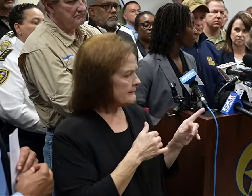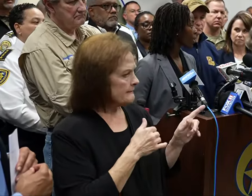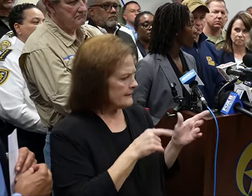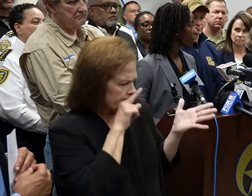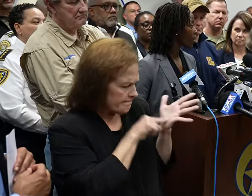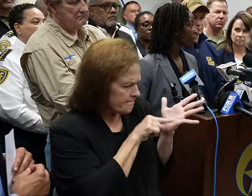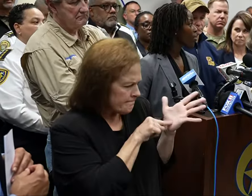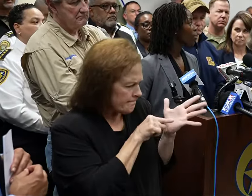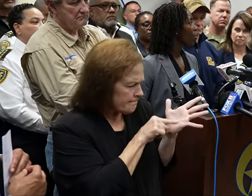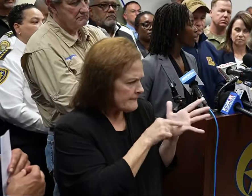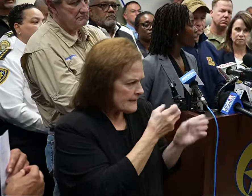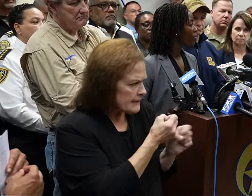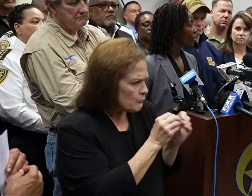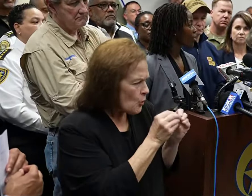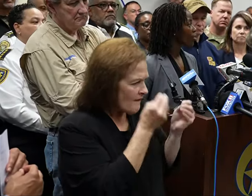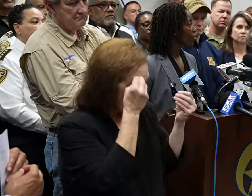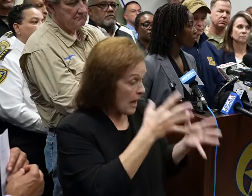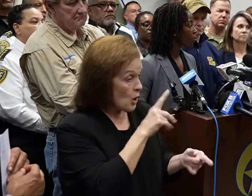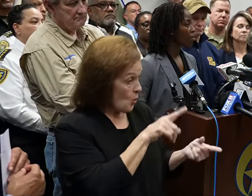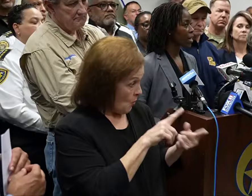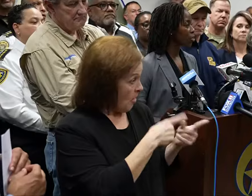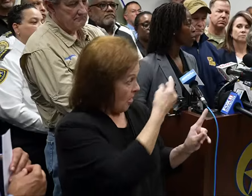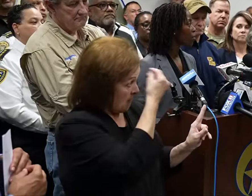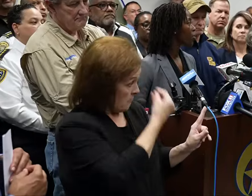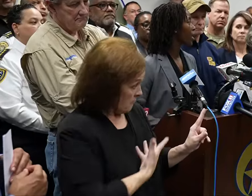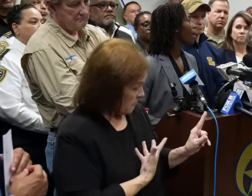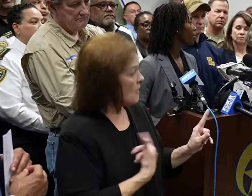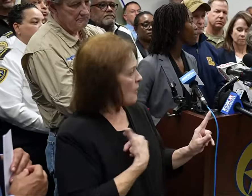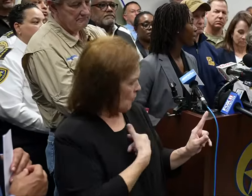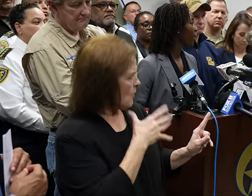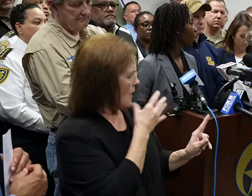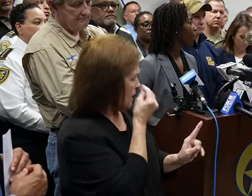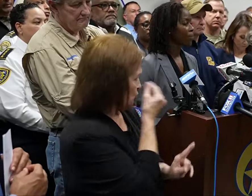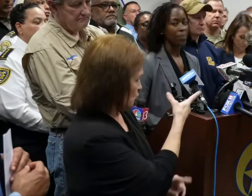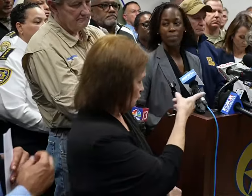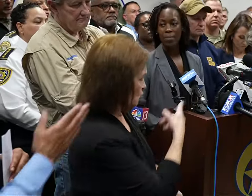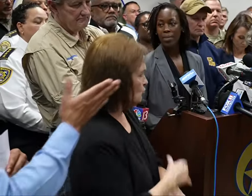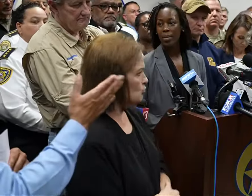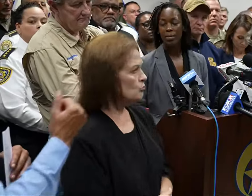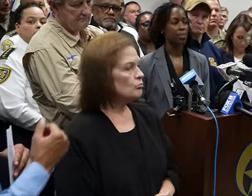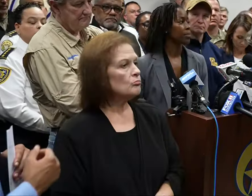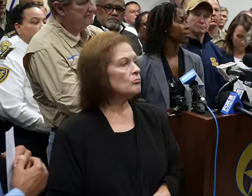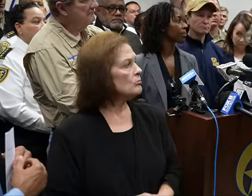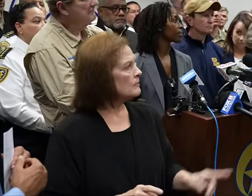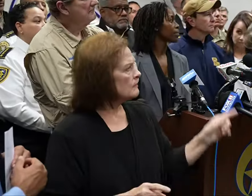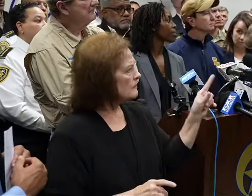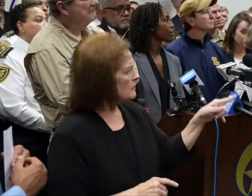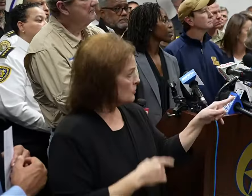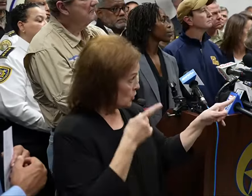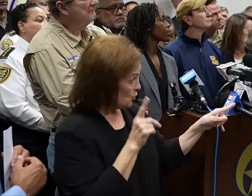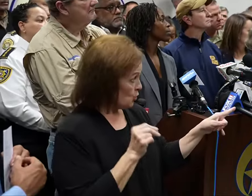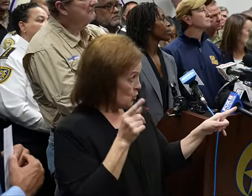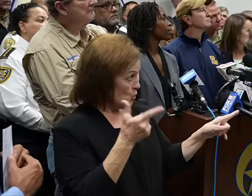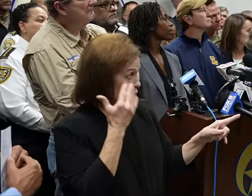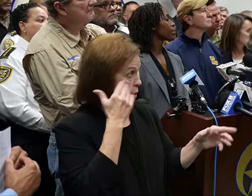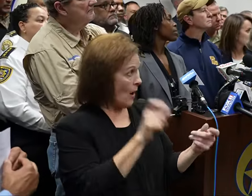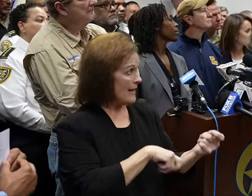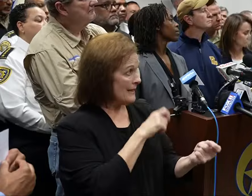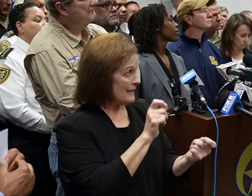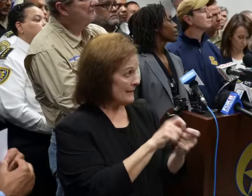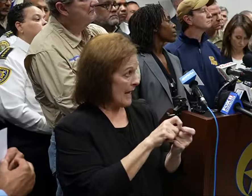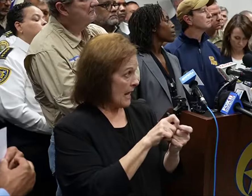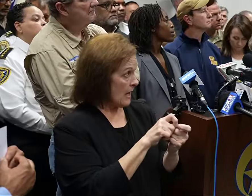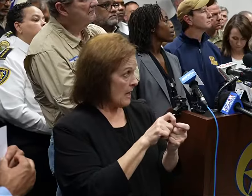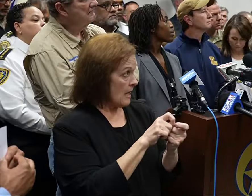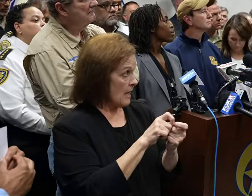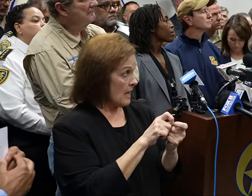complete information. So once that information is confirmed, we'll make sure we push that out. Thank you. Ariel. At this time, do you know exactly, as